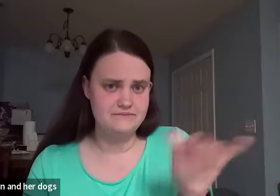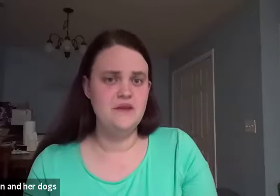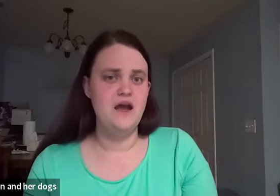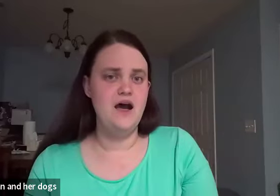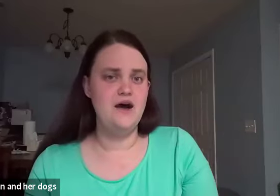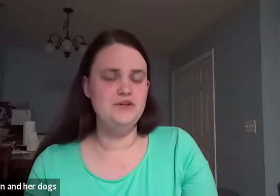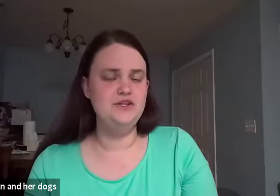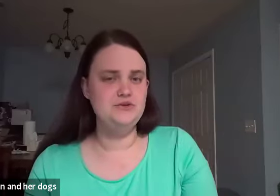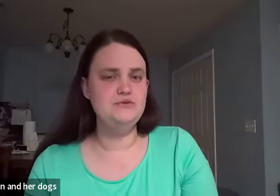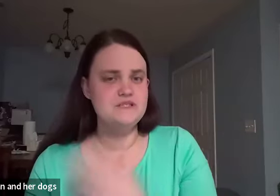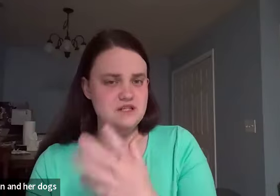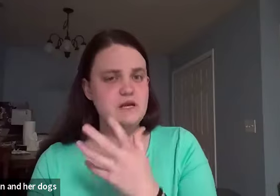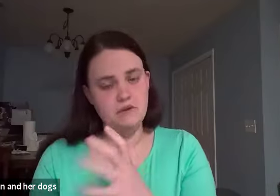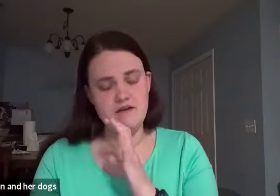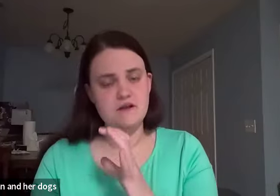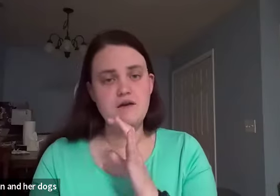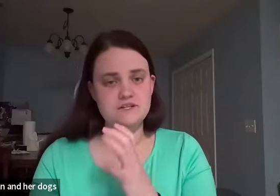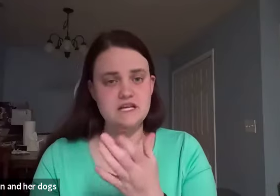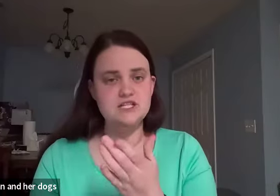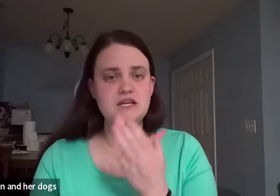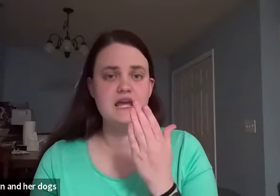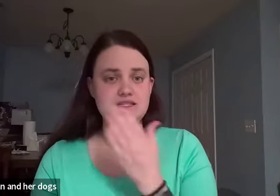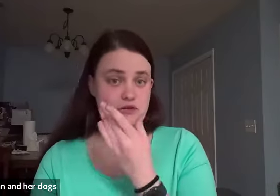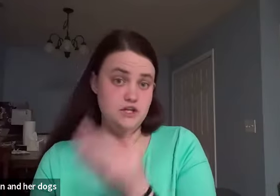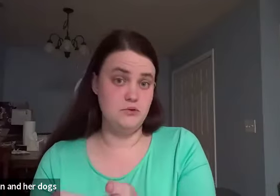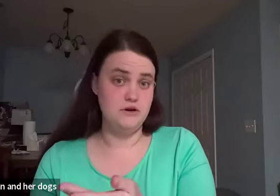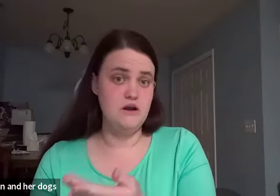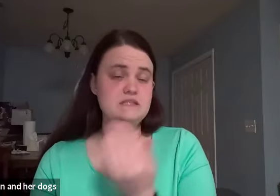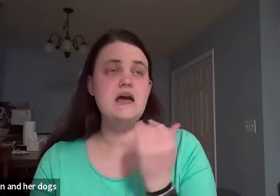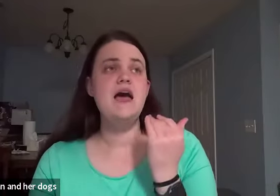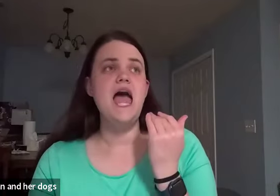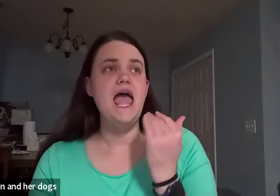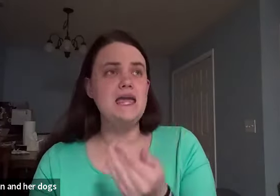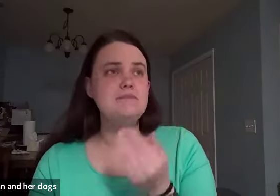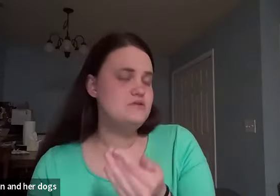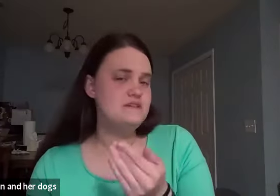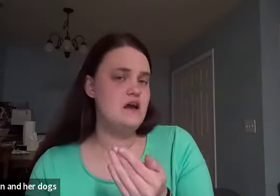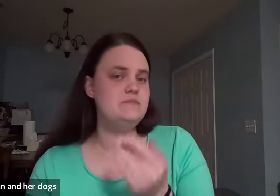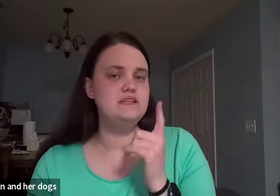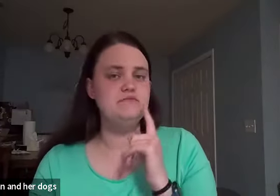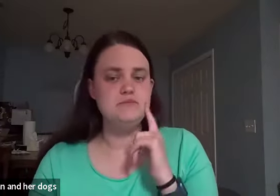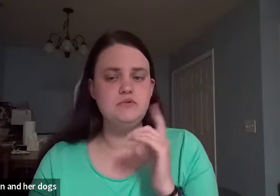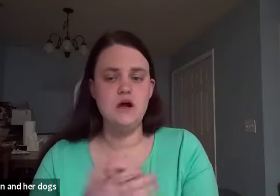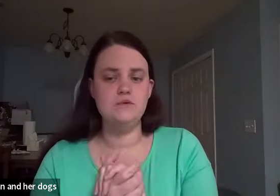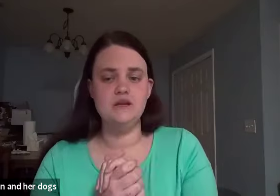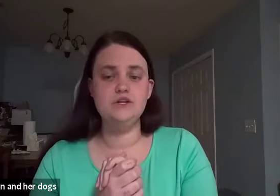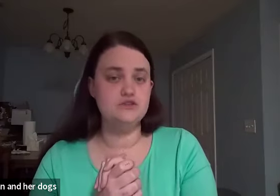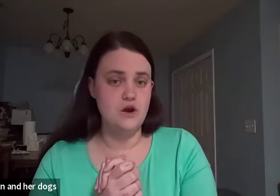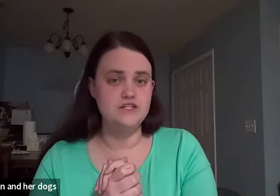it. You will still be able to have that conversation and still get your point across. And most of the time, deaf people, or anyone you're talking